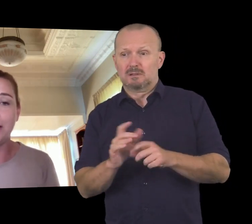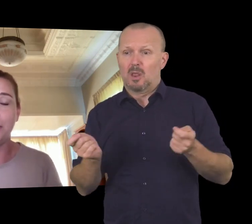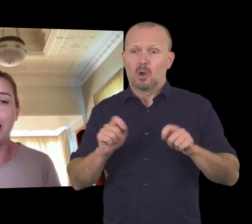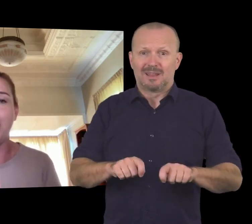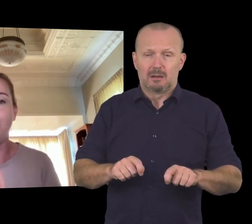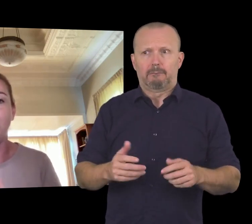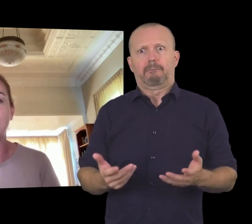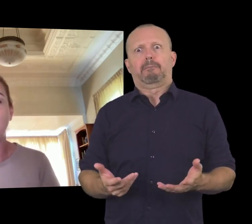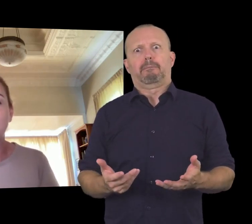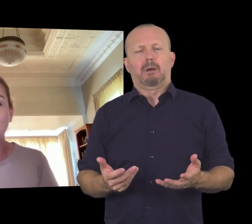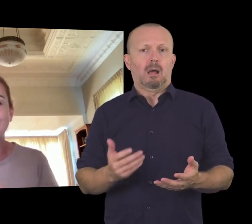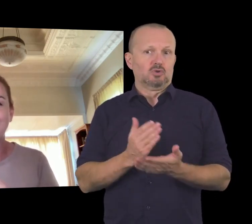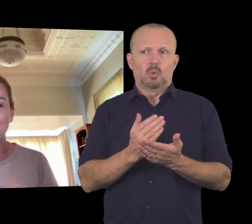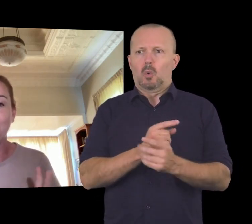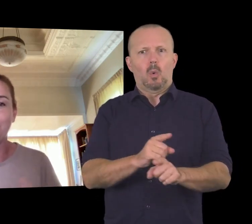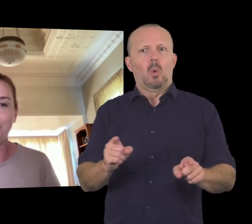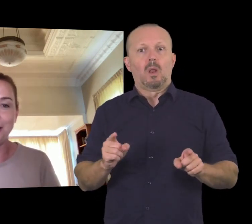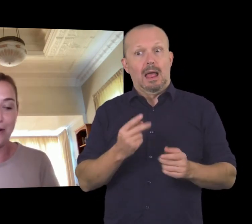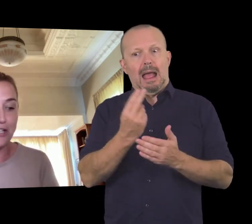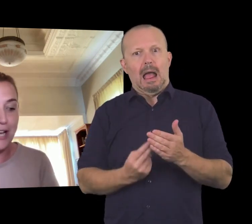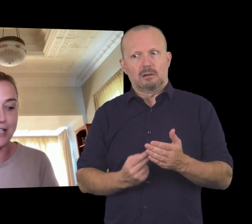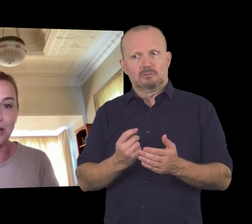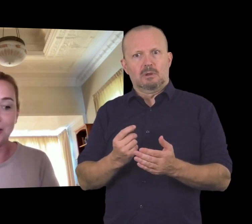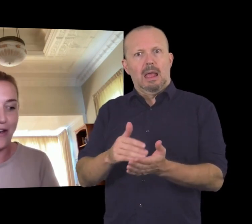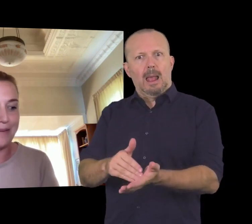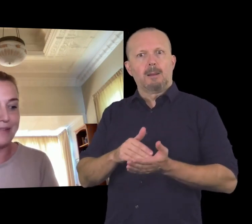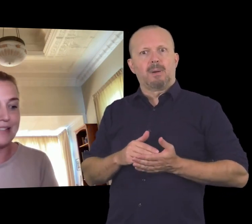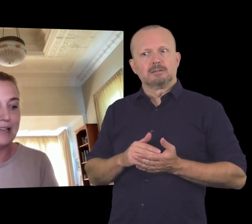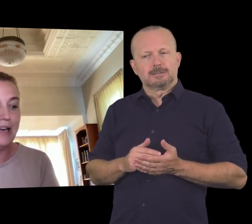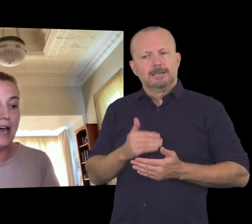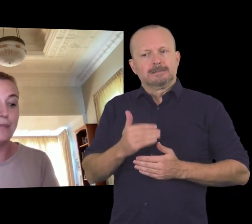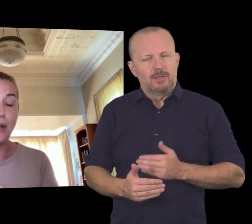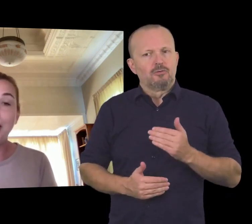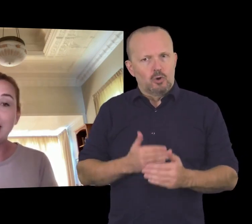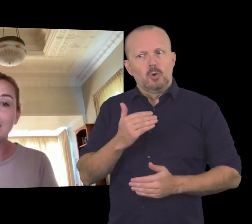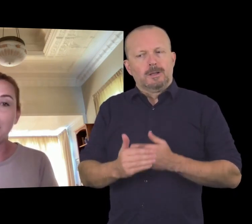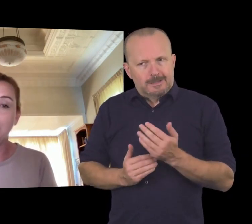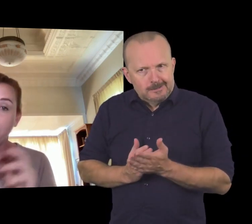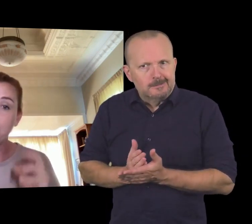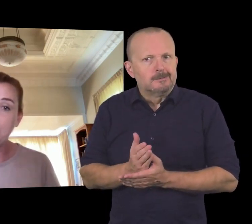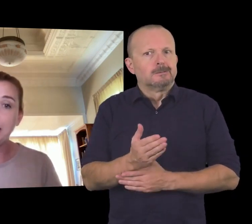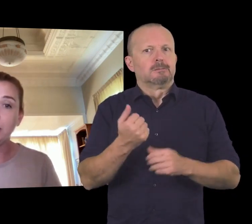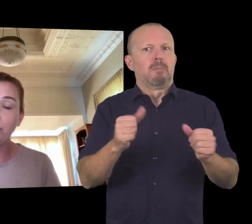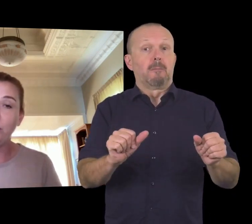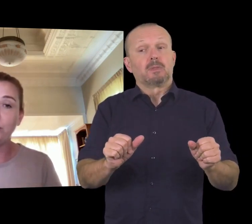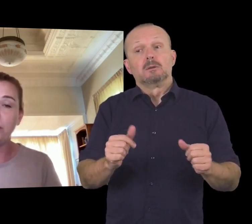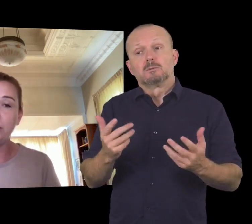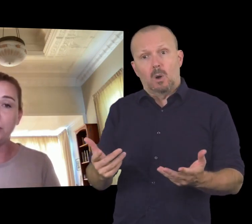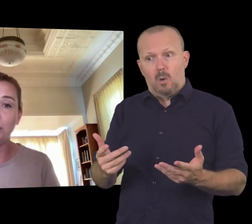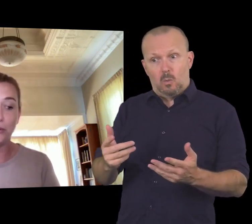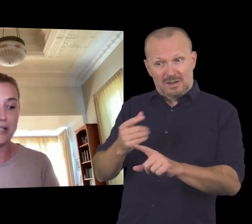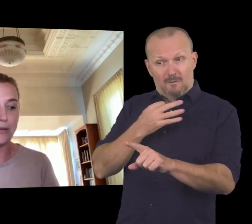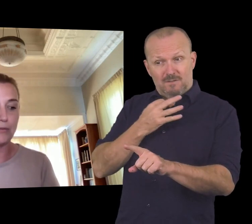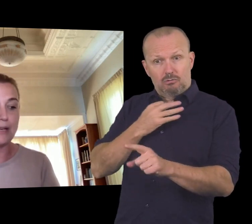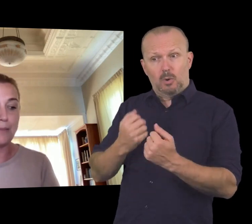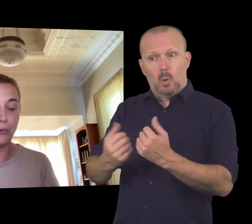identify with how the arts helped us sort of move through these very challenging times. So making something that was meaningful for a